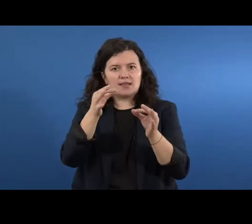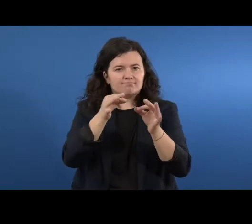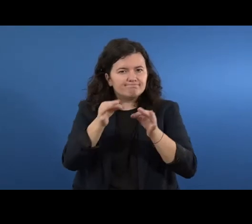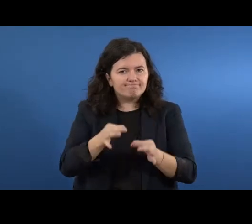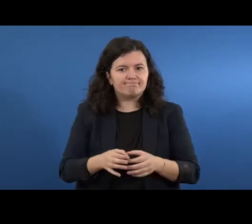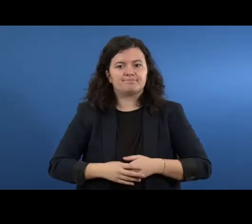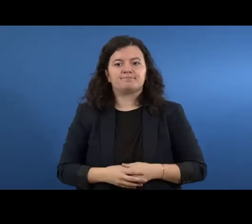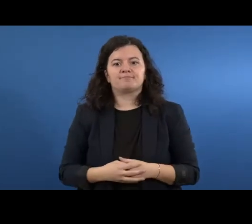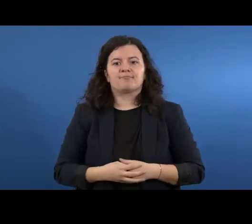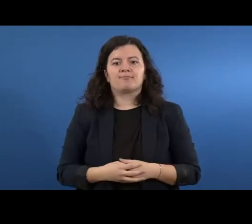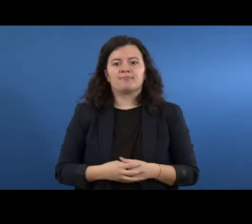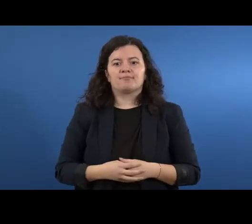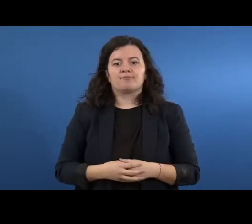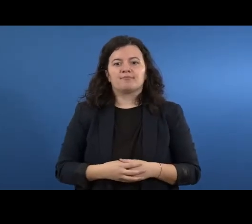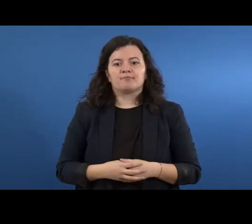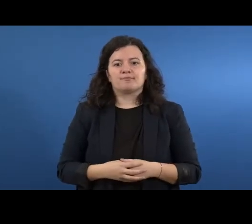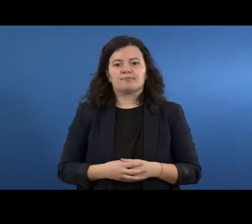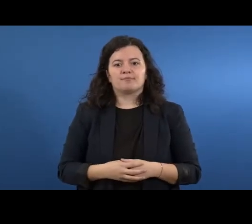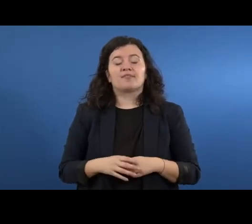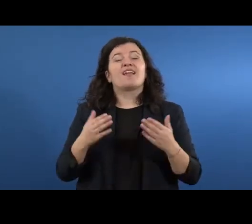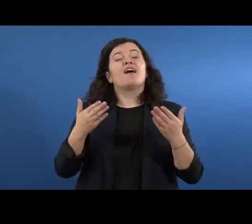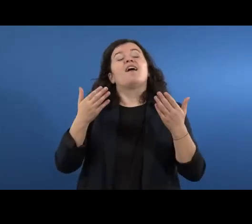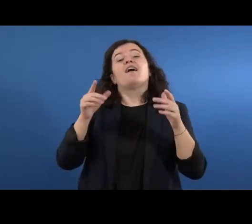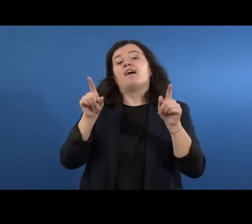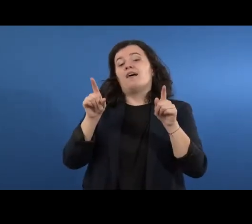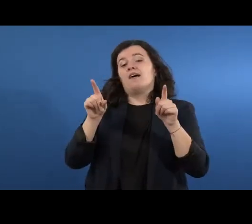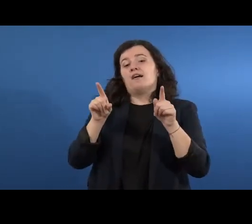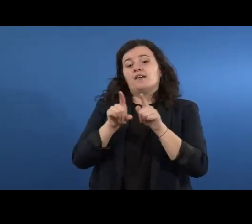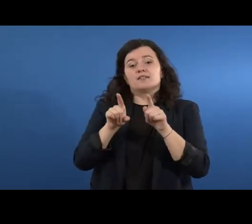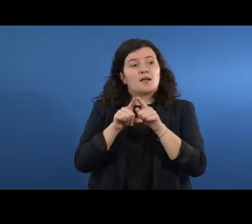all the panelists, provide capacity development for